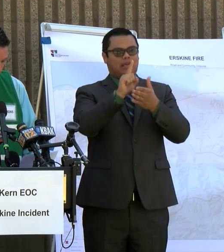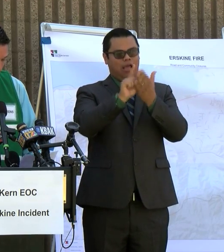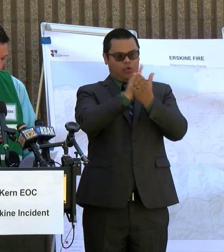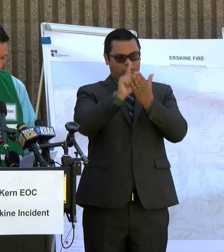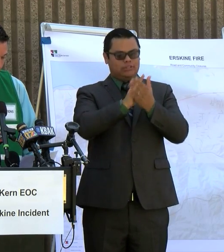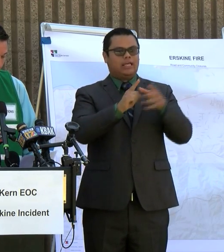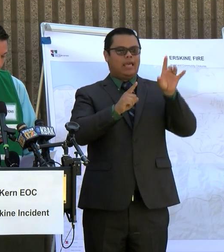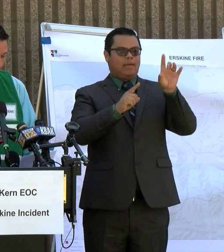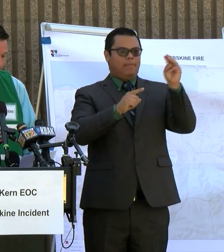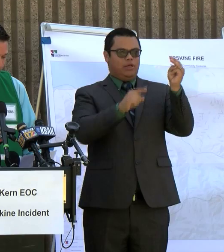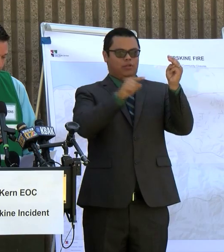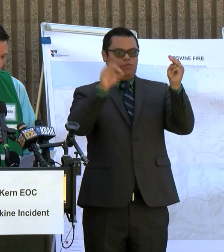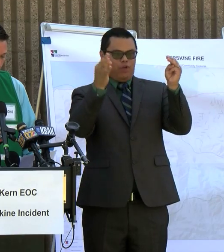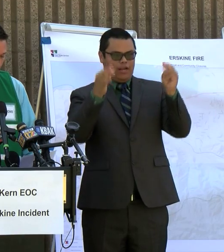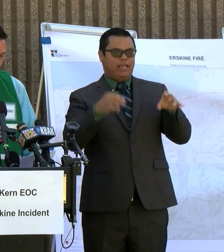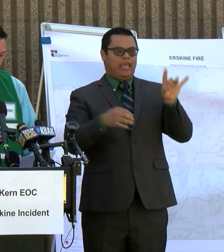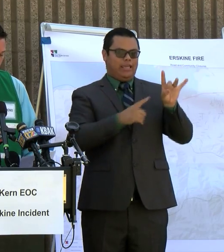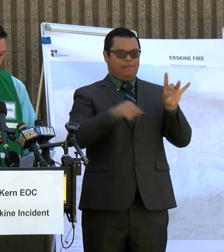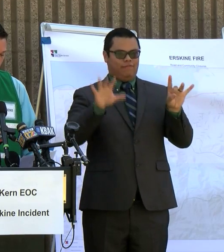Monday through Friday, 8 to 5.